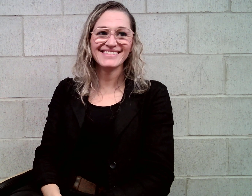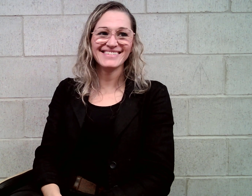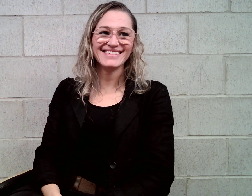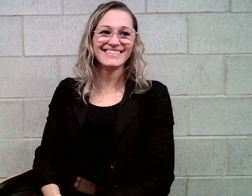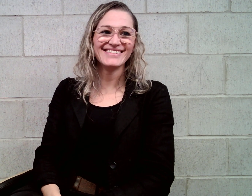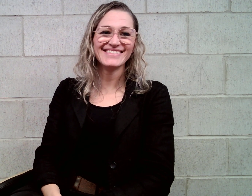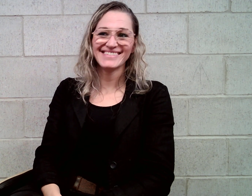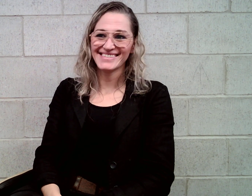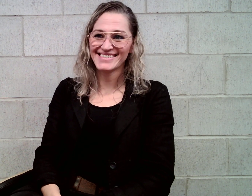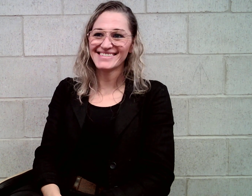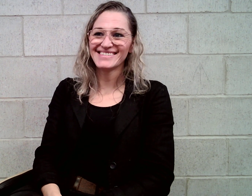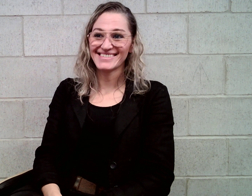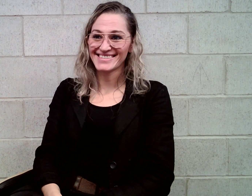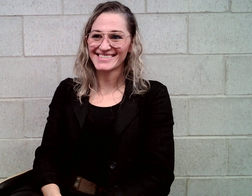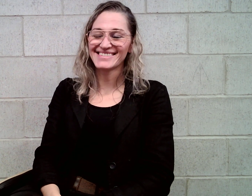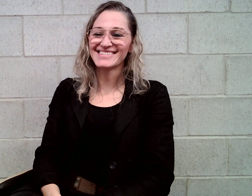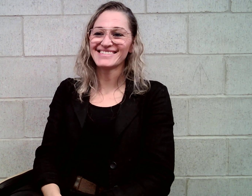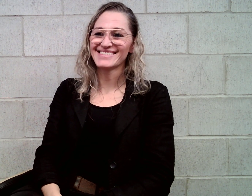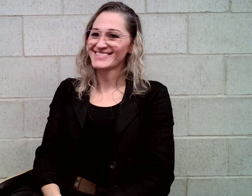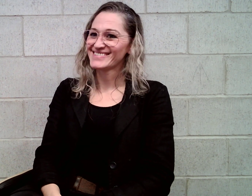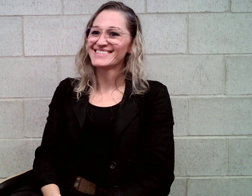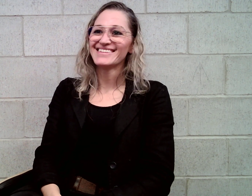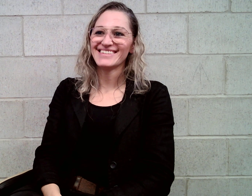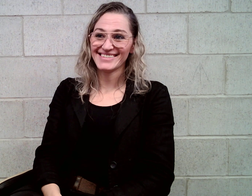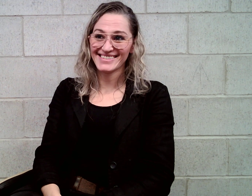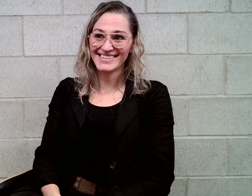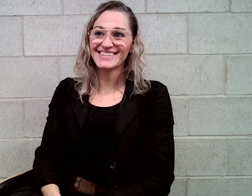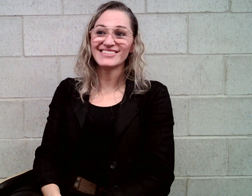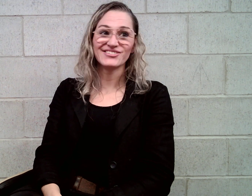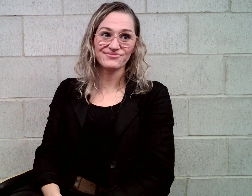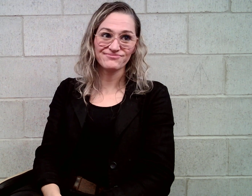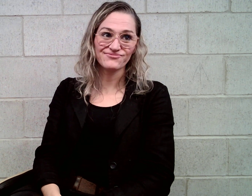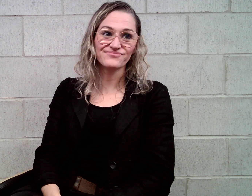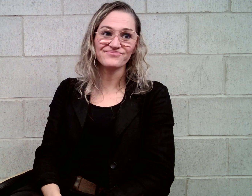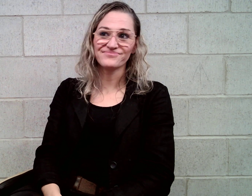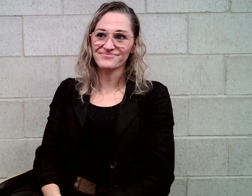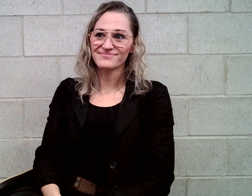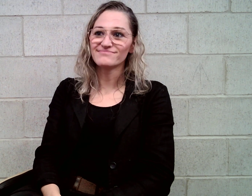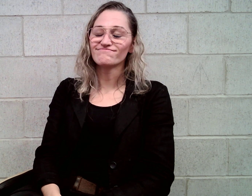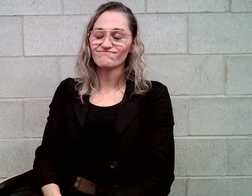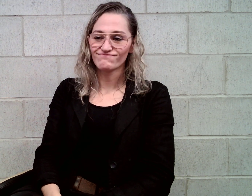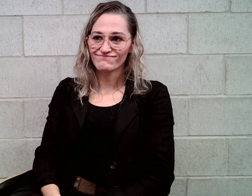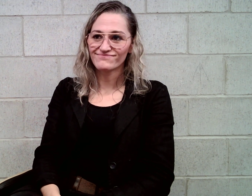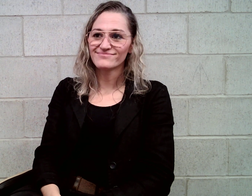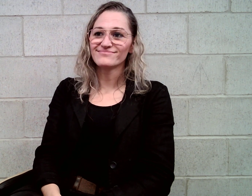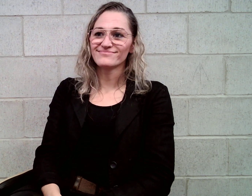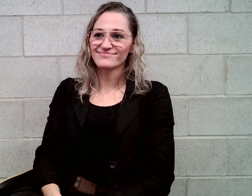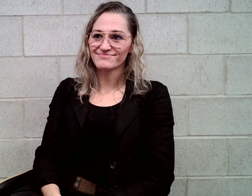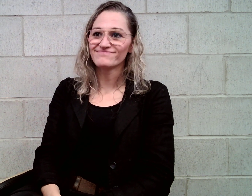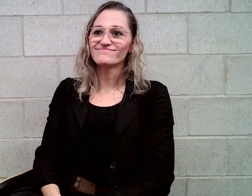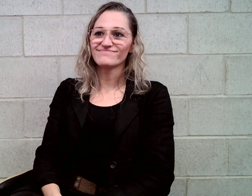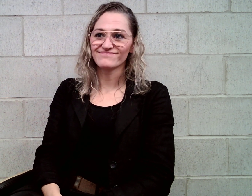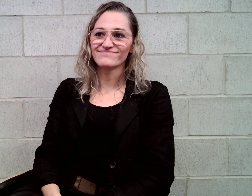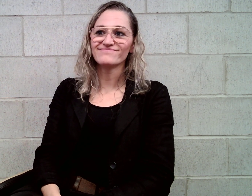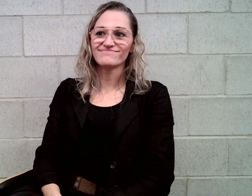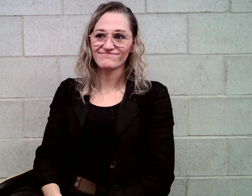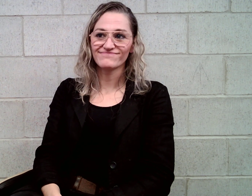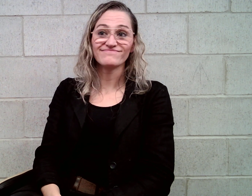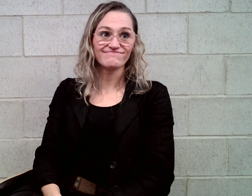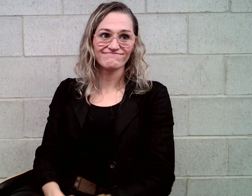5 years to have this conversation around Shakespeare and your life as a theatre artist. Just